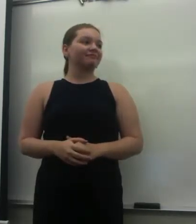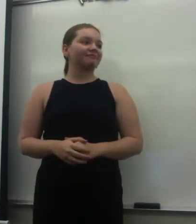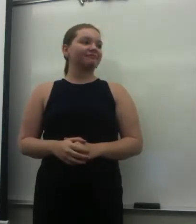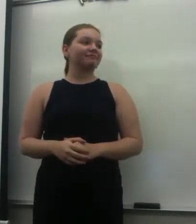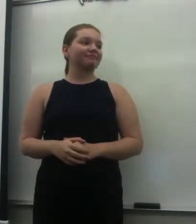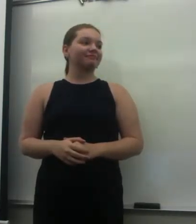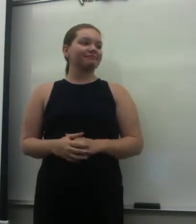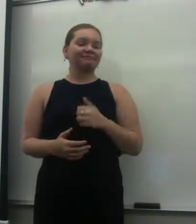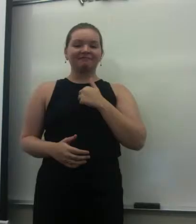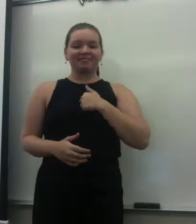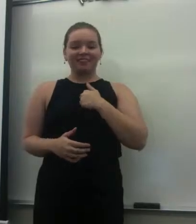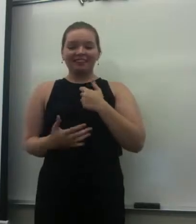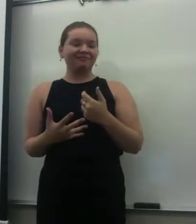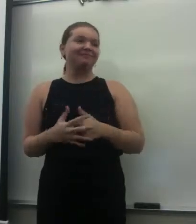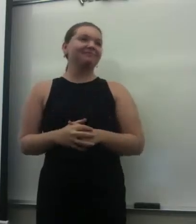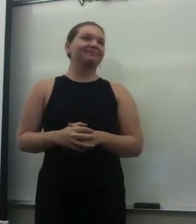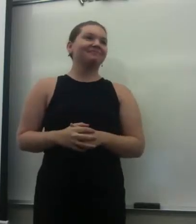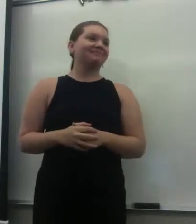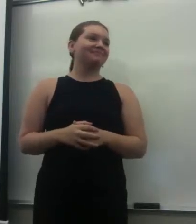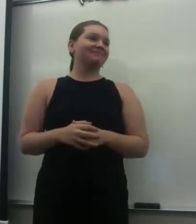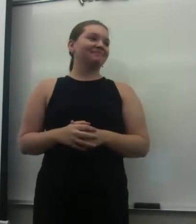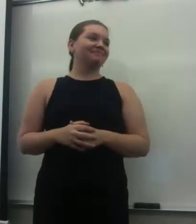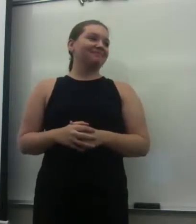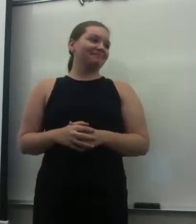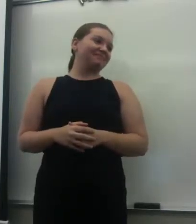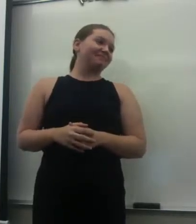Sorry, I forgot I had to do this.